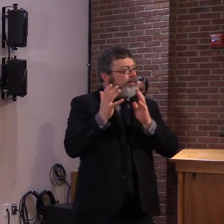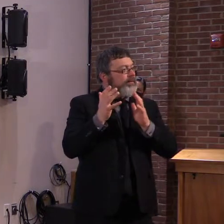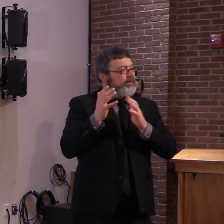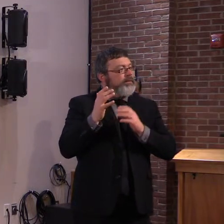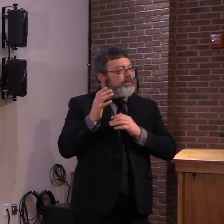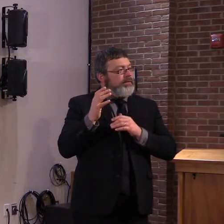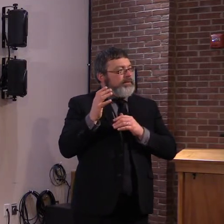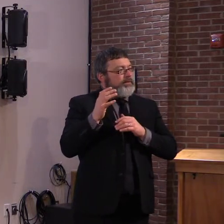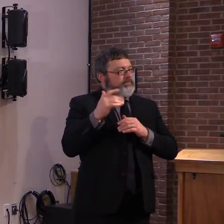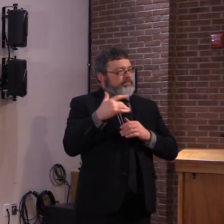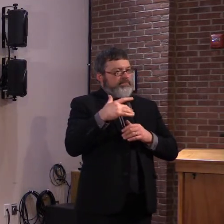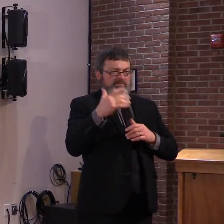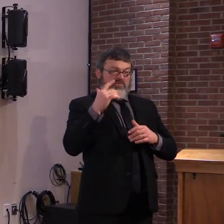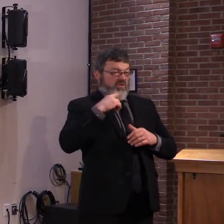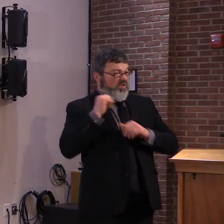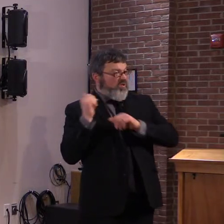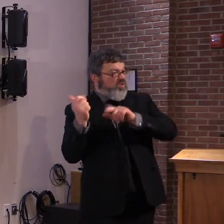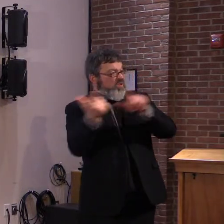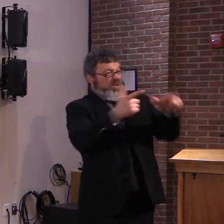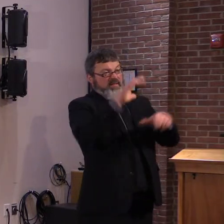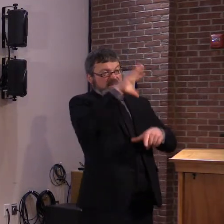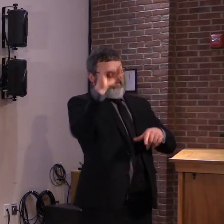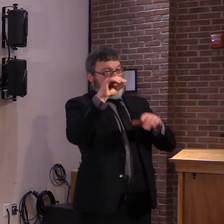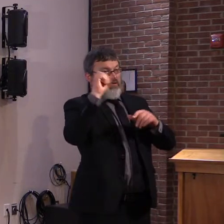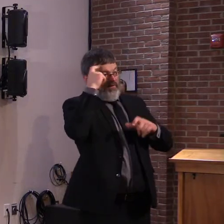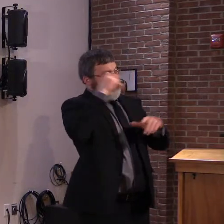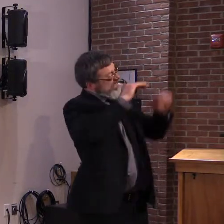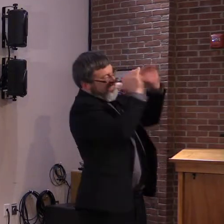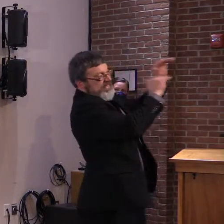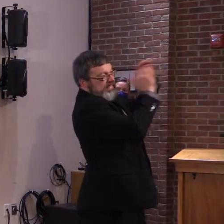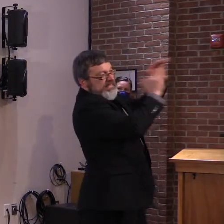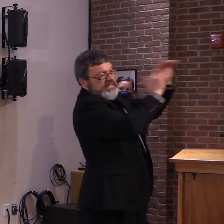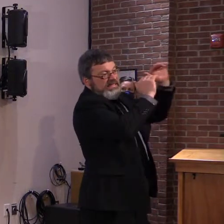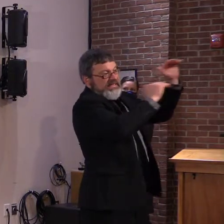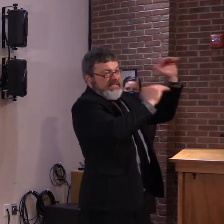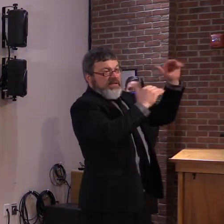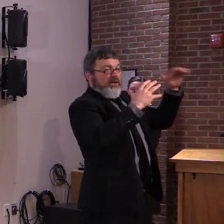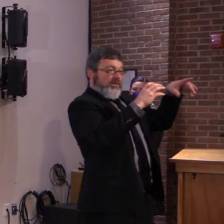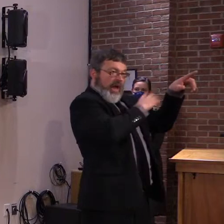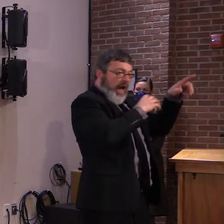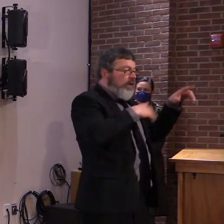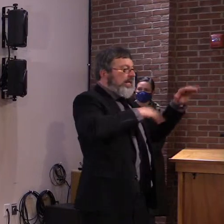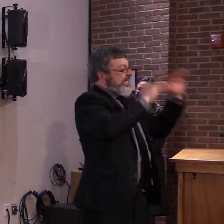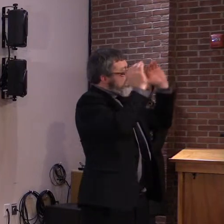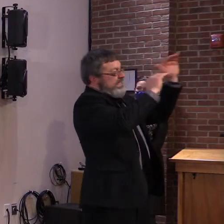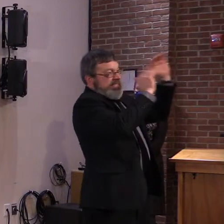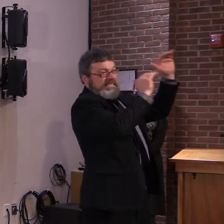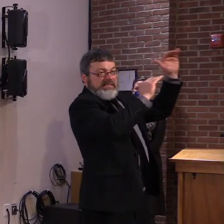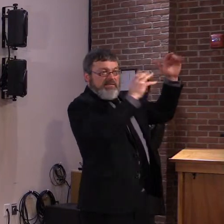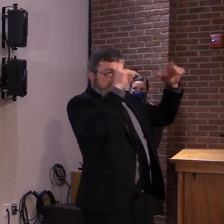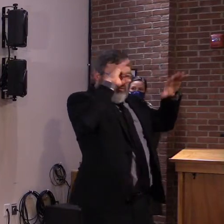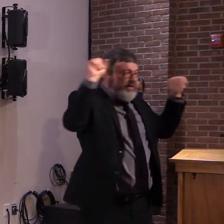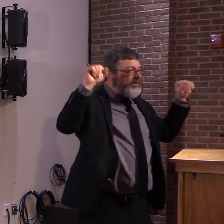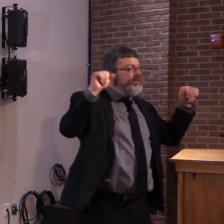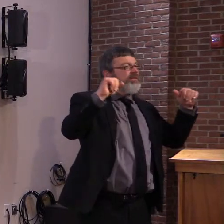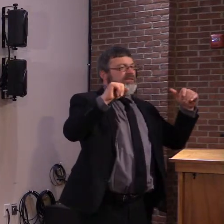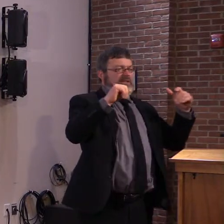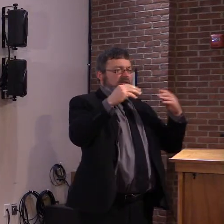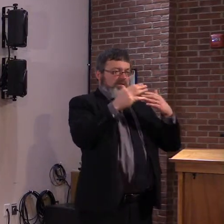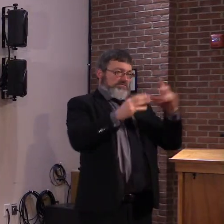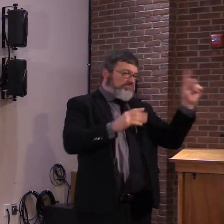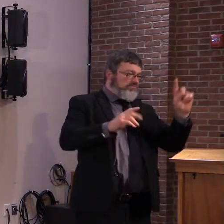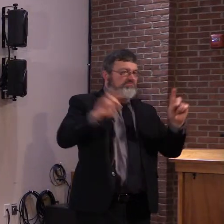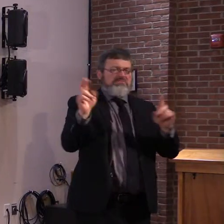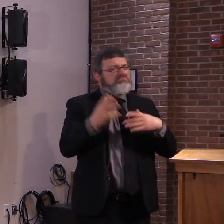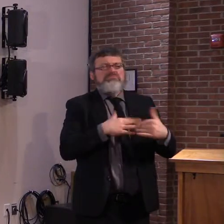congressional delegation, and these are folks on both sides of the aisle, and they believe when